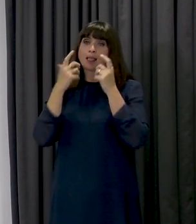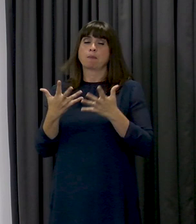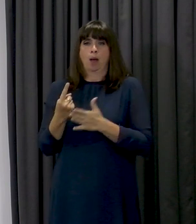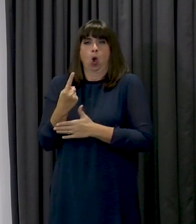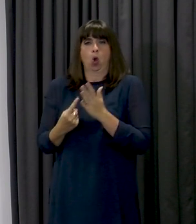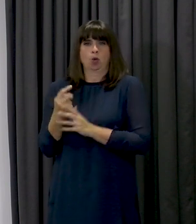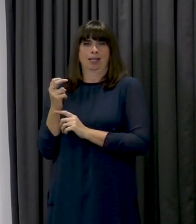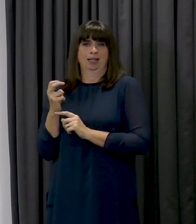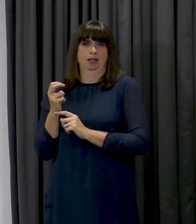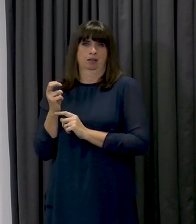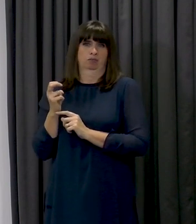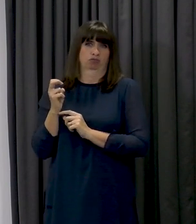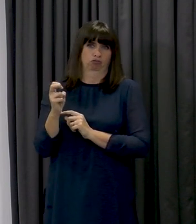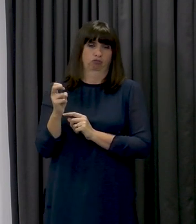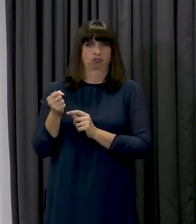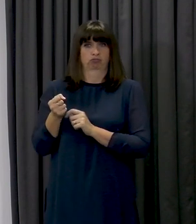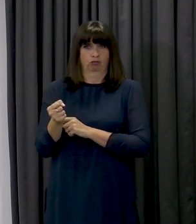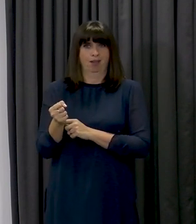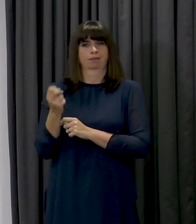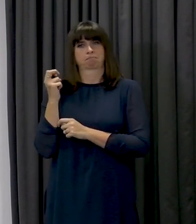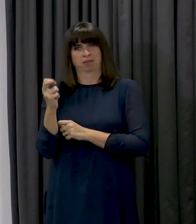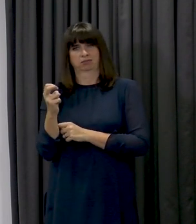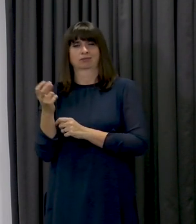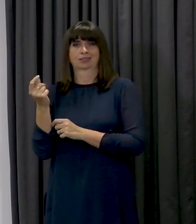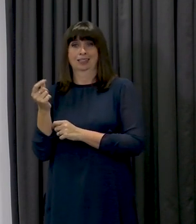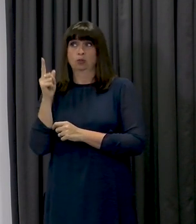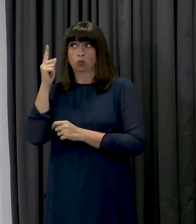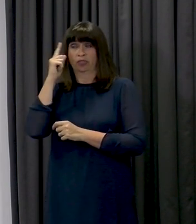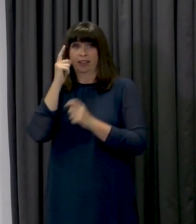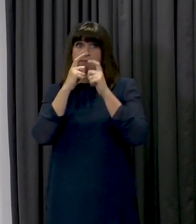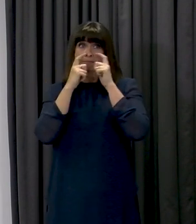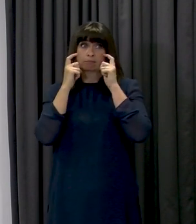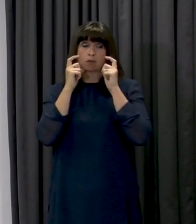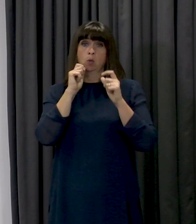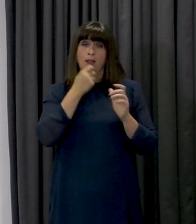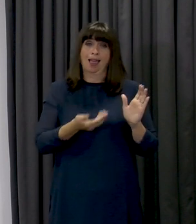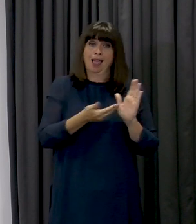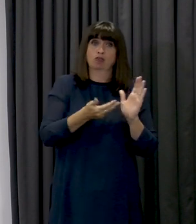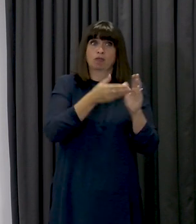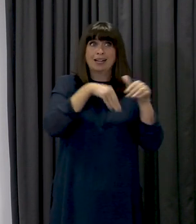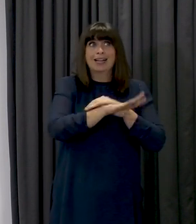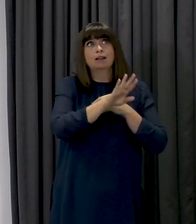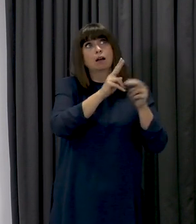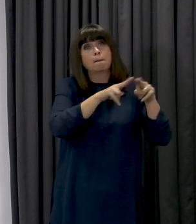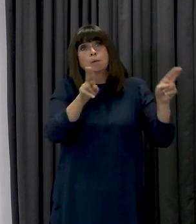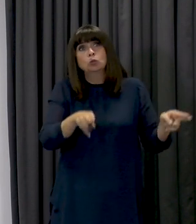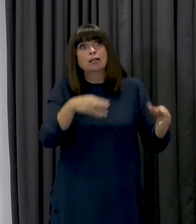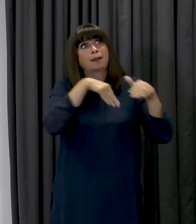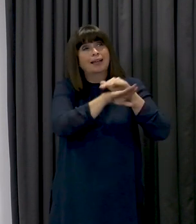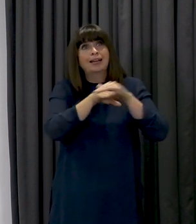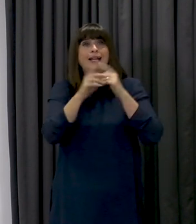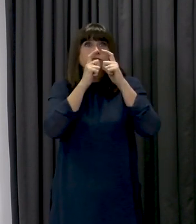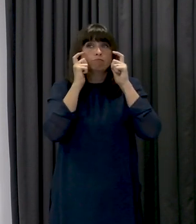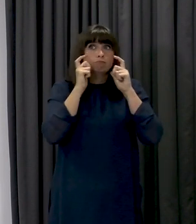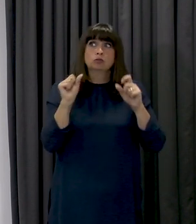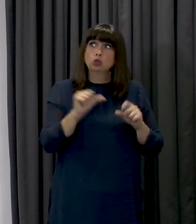such as in museums, galleries, places of worship, in addition to the social distancing measures already in place, could be useful or